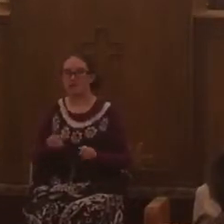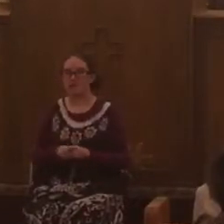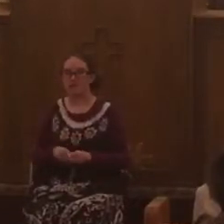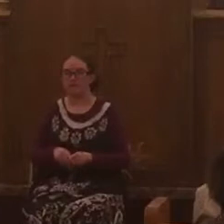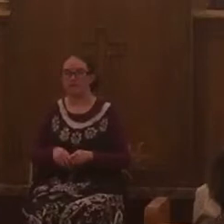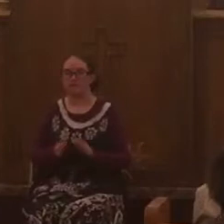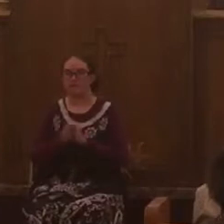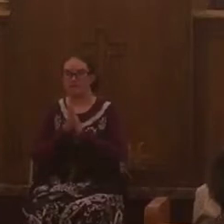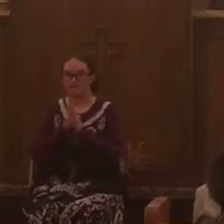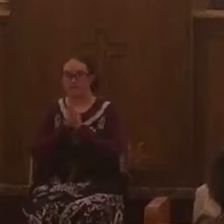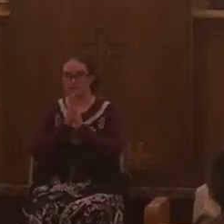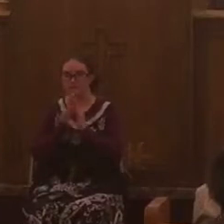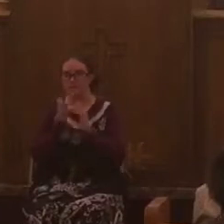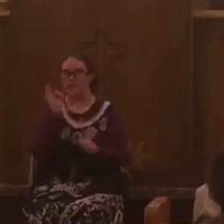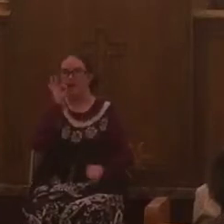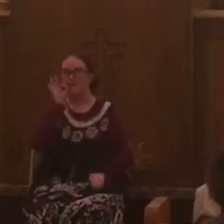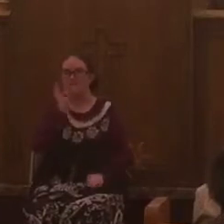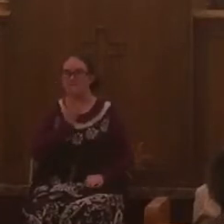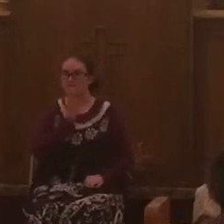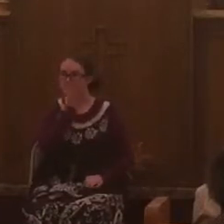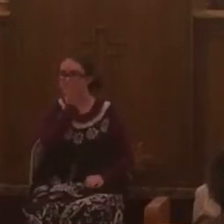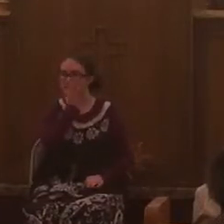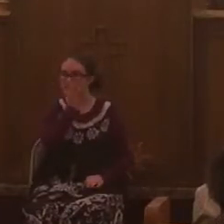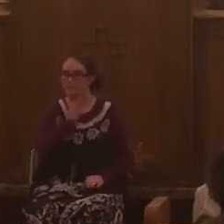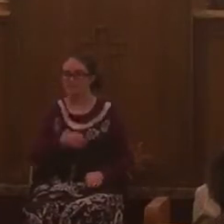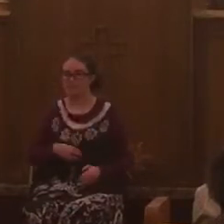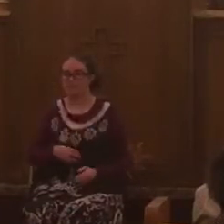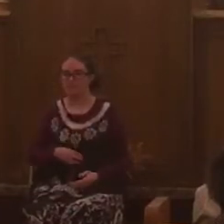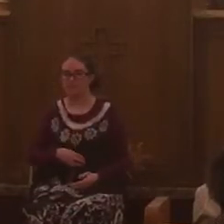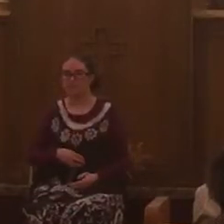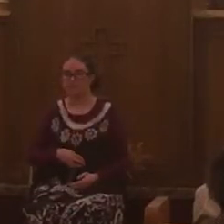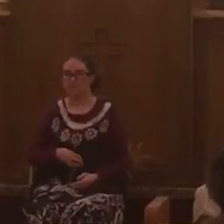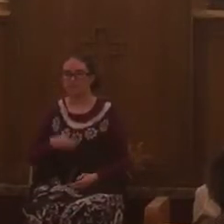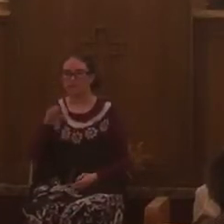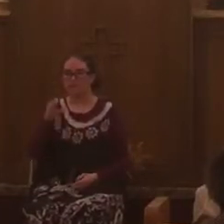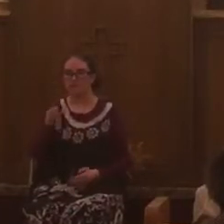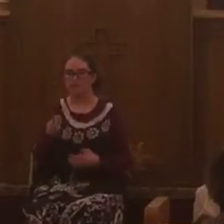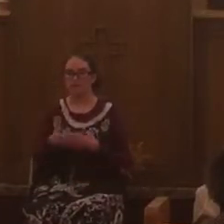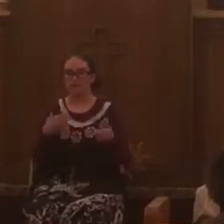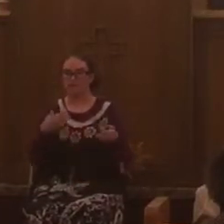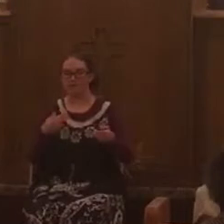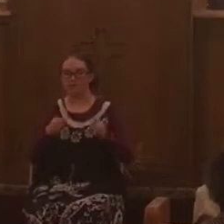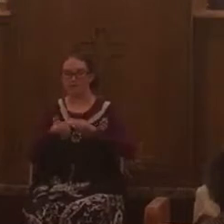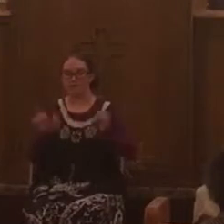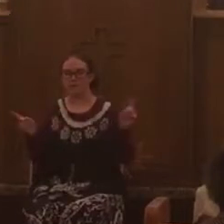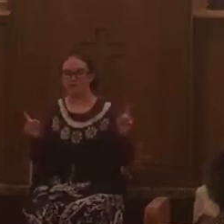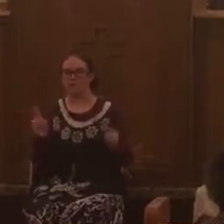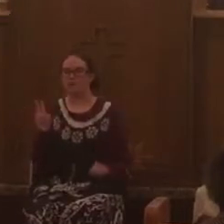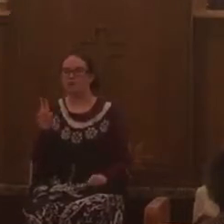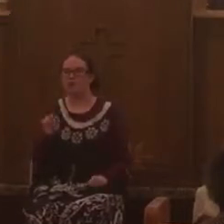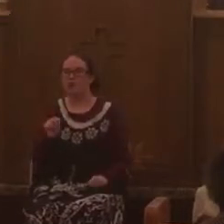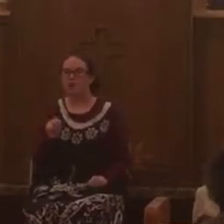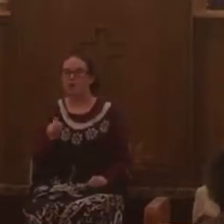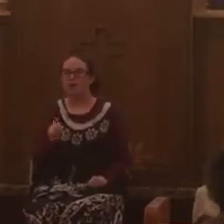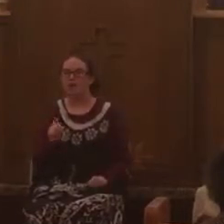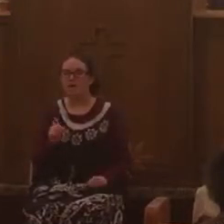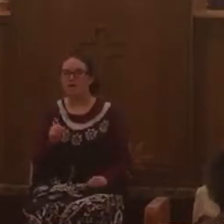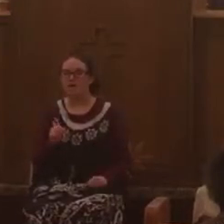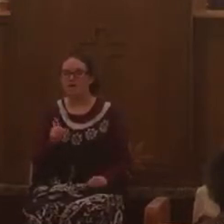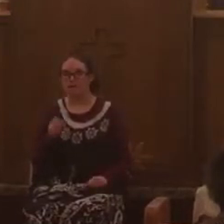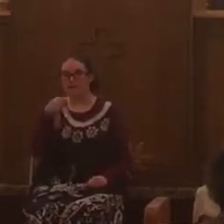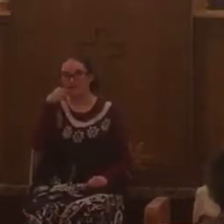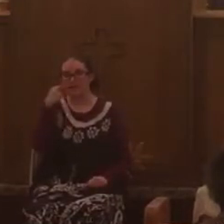There's an important principle here. He tells them that it's because of their lack of faith. And